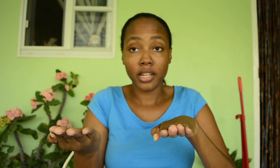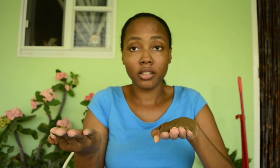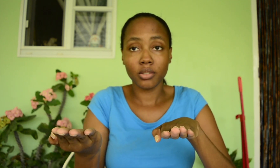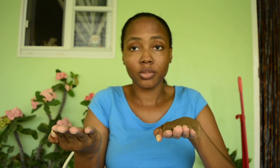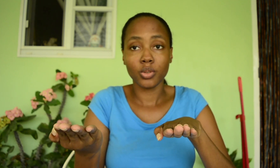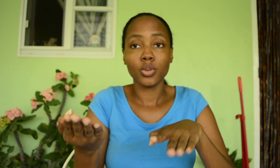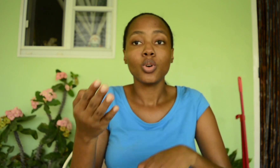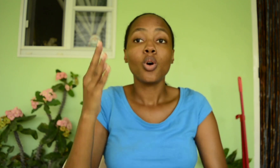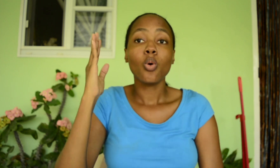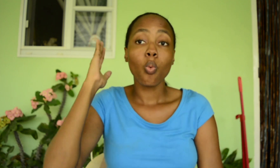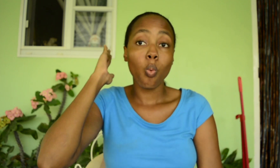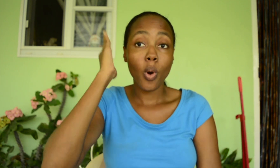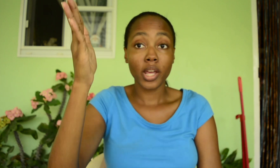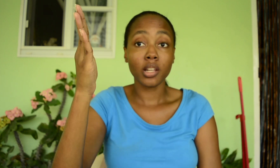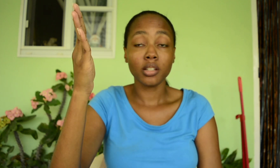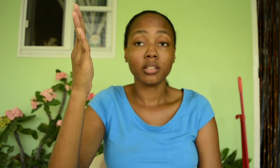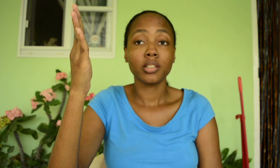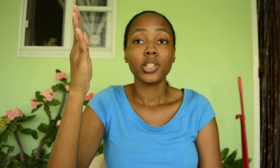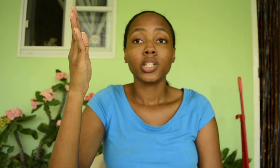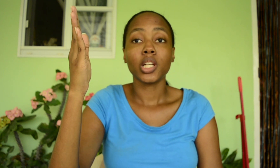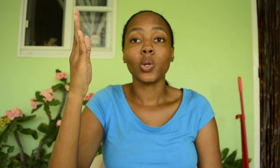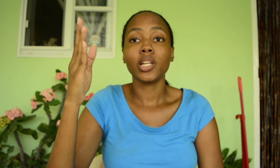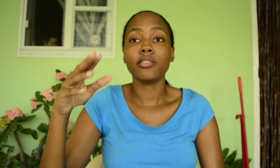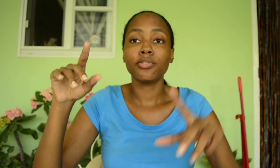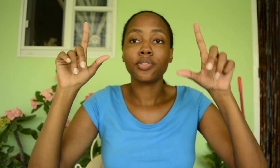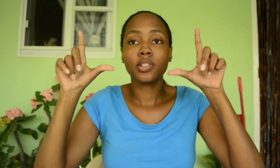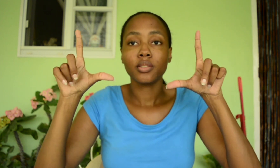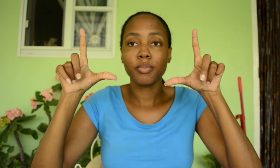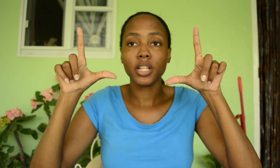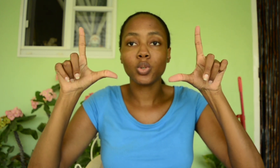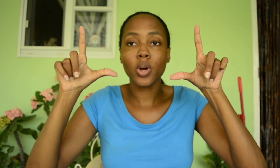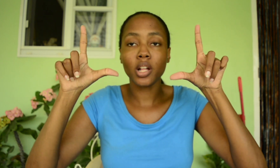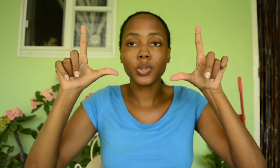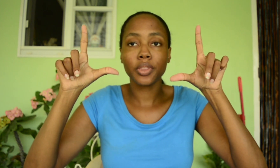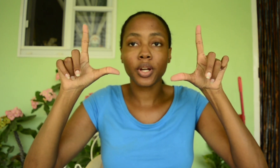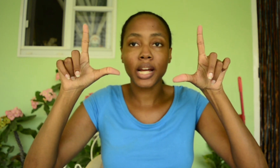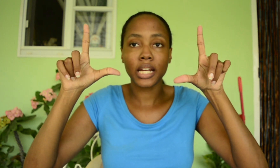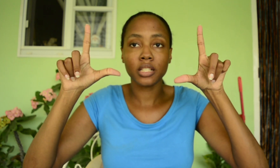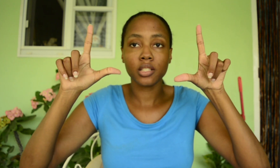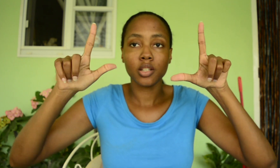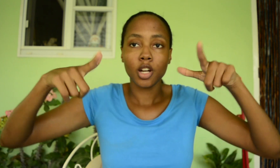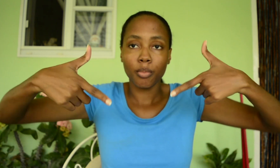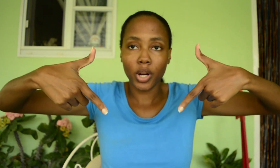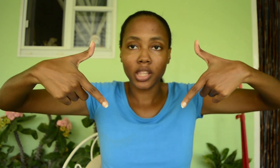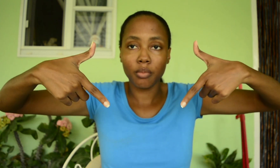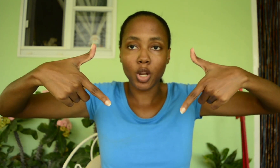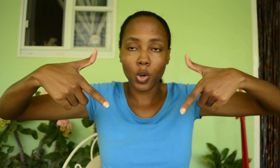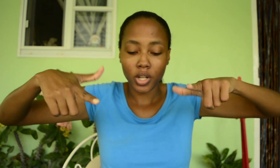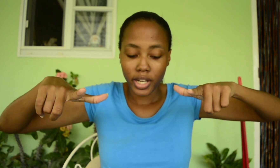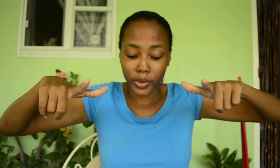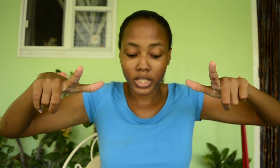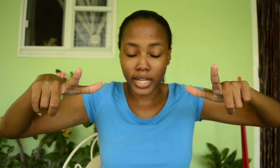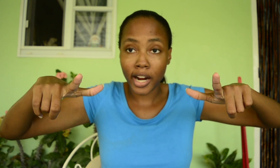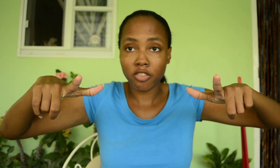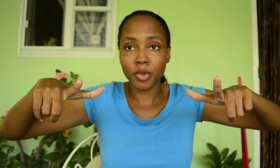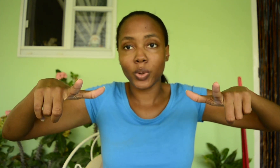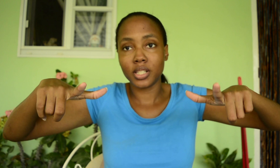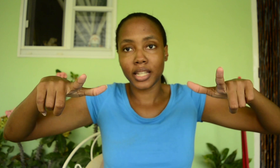Dead will, now live, make 2 L's with your hands, point them down. You're going to carry it from your waist. You can't